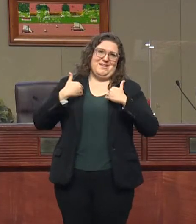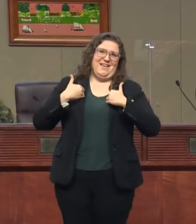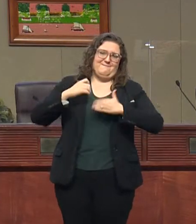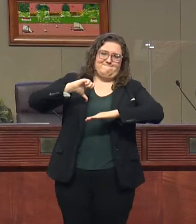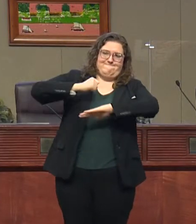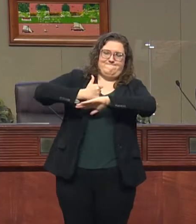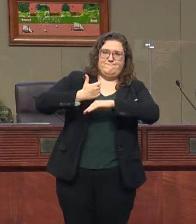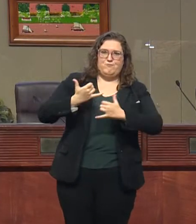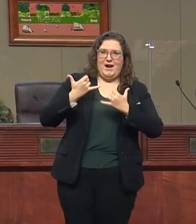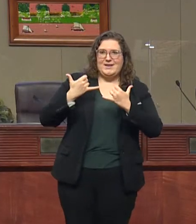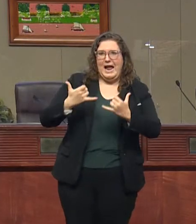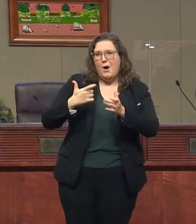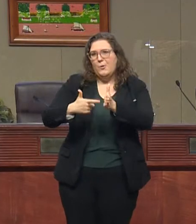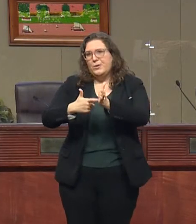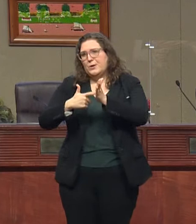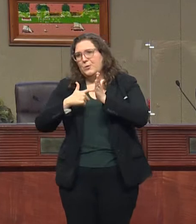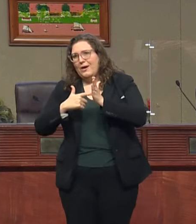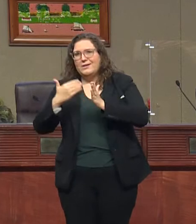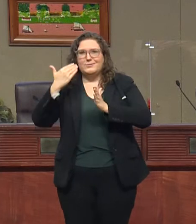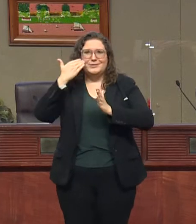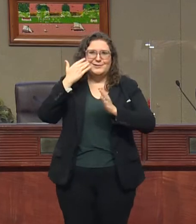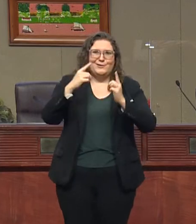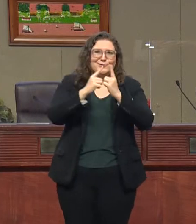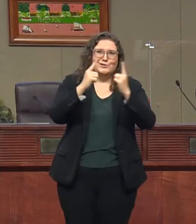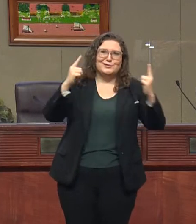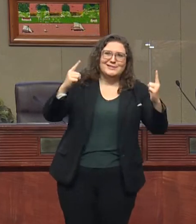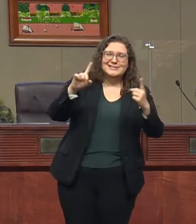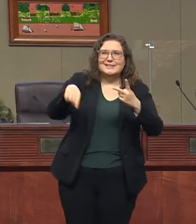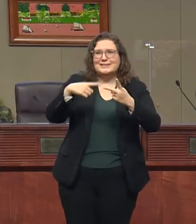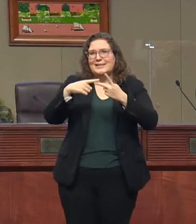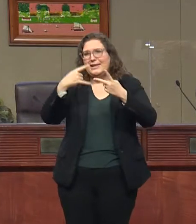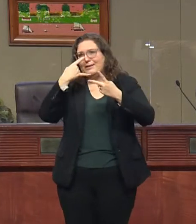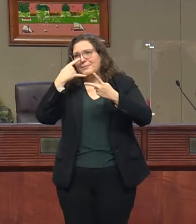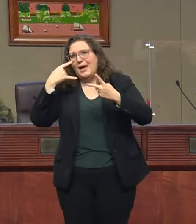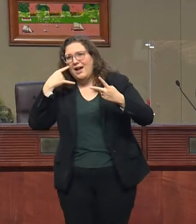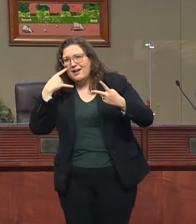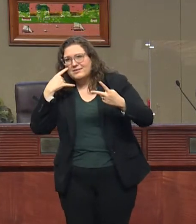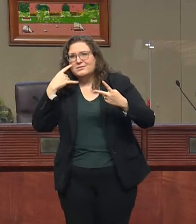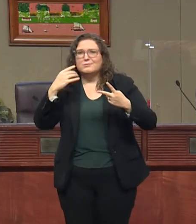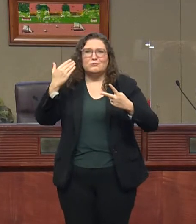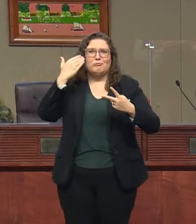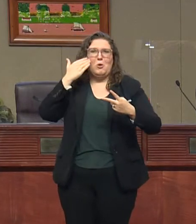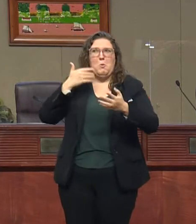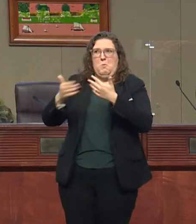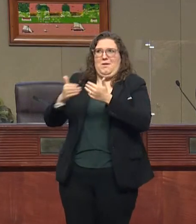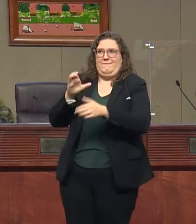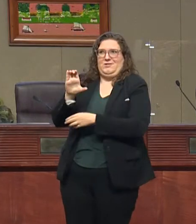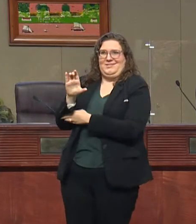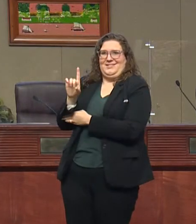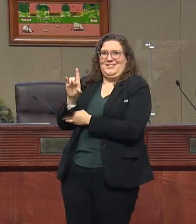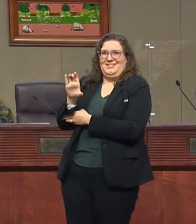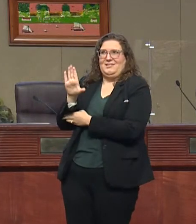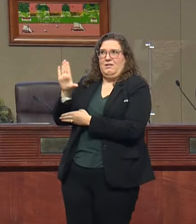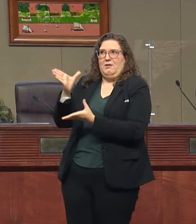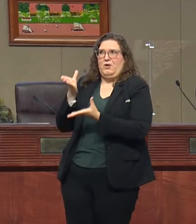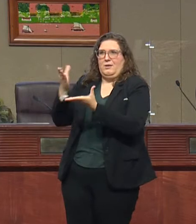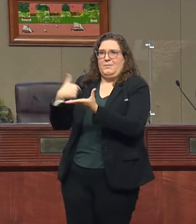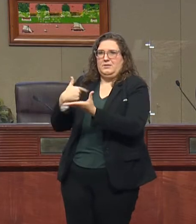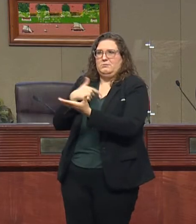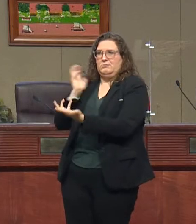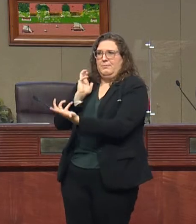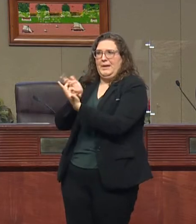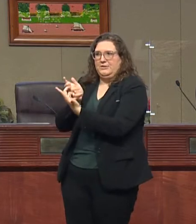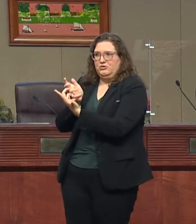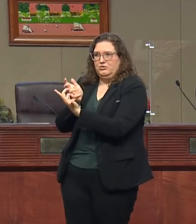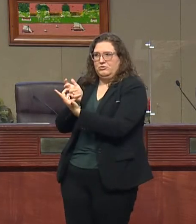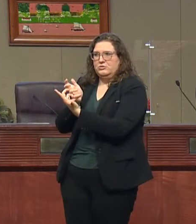the requirements for social distancing in compliance with the CDC recommendations, we will be